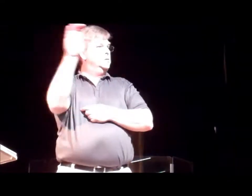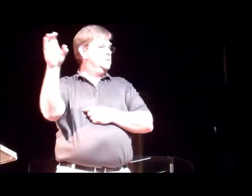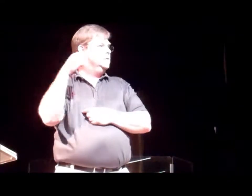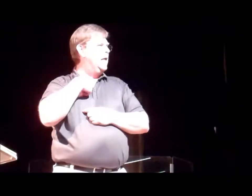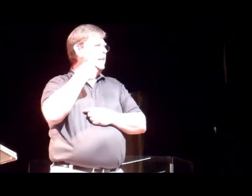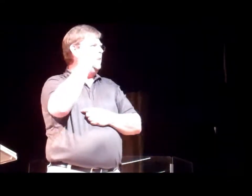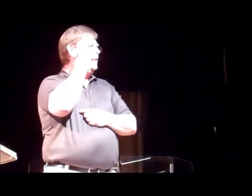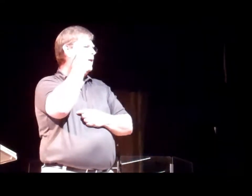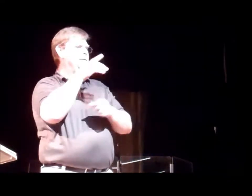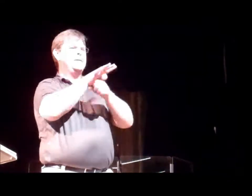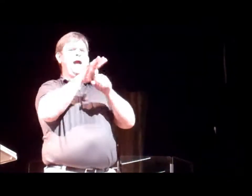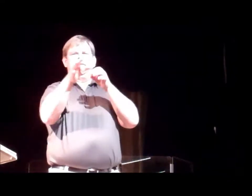to the cross.